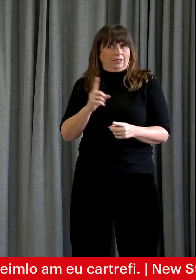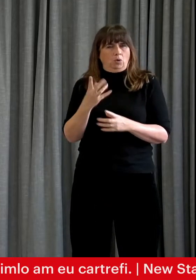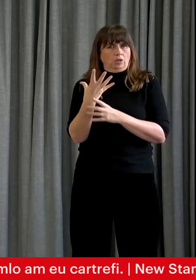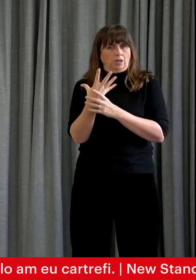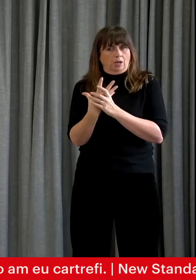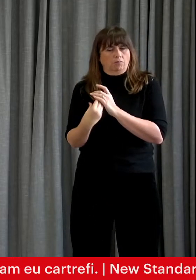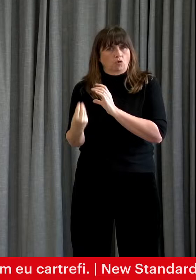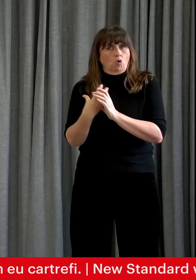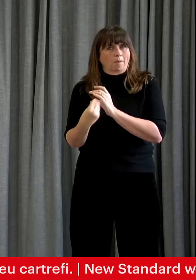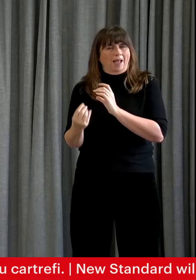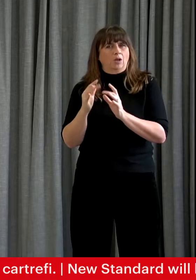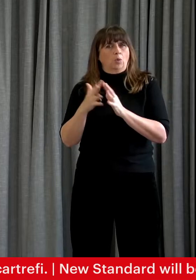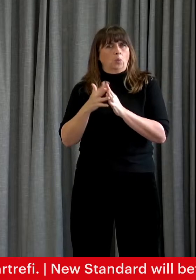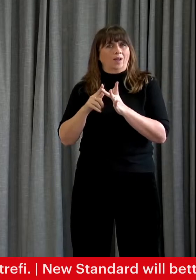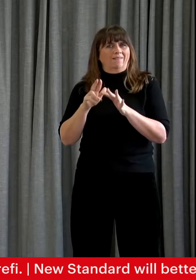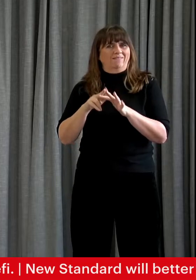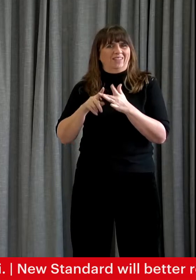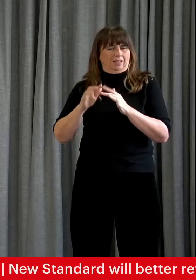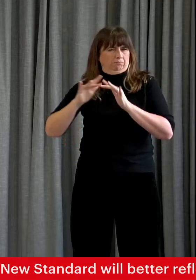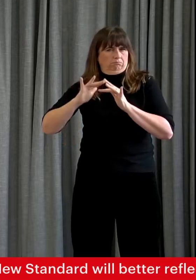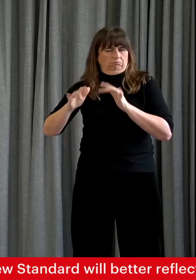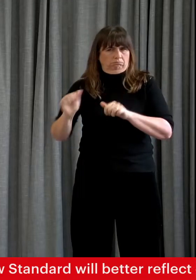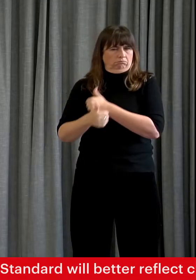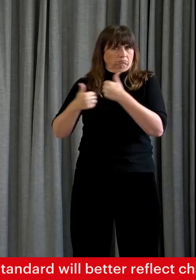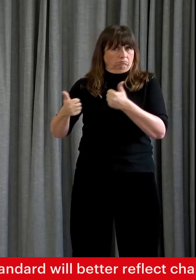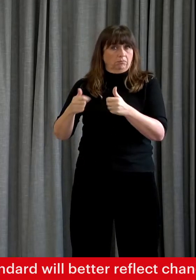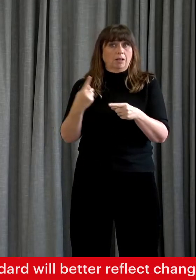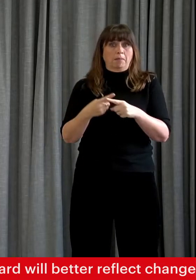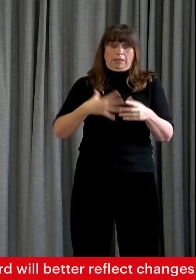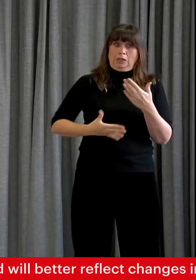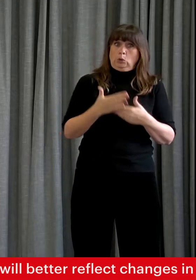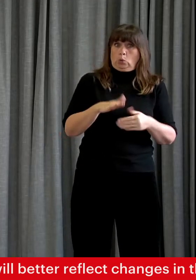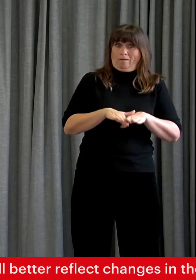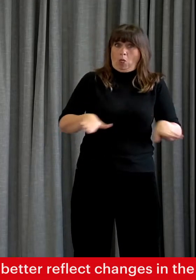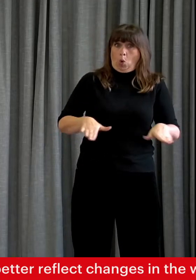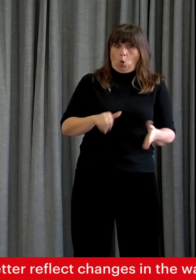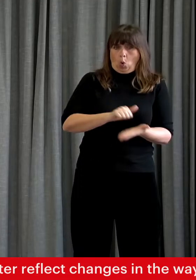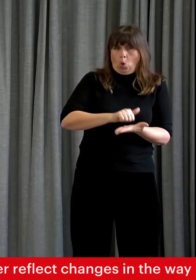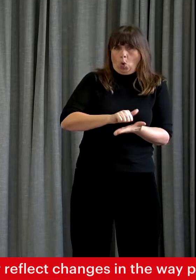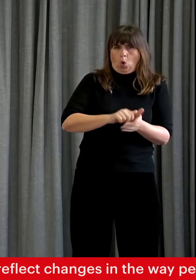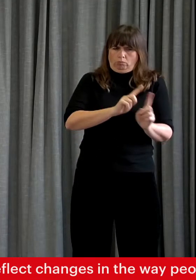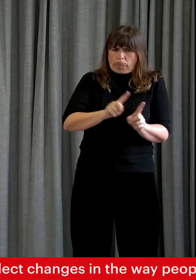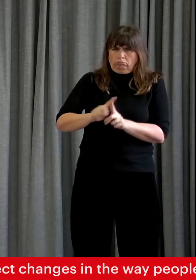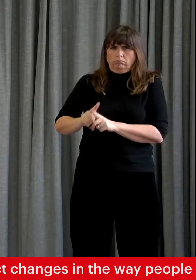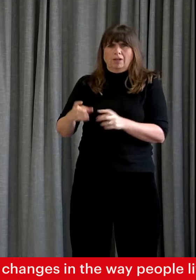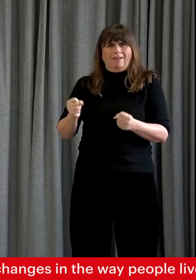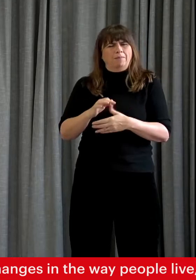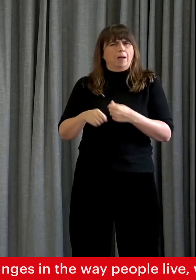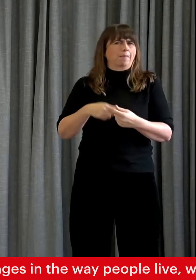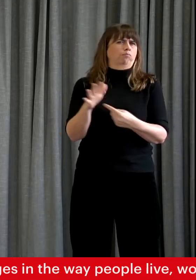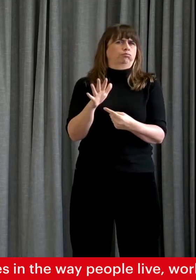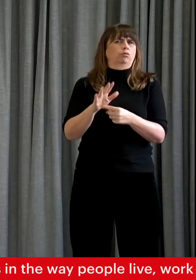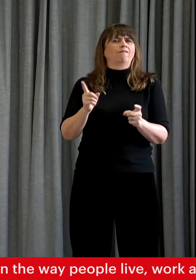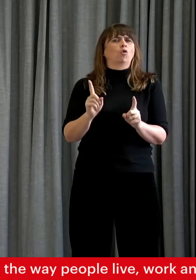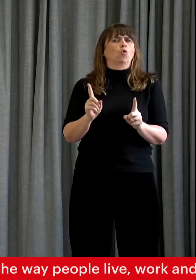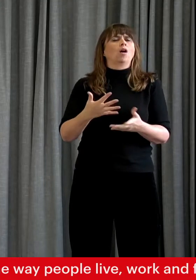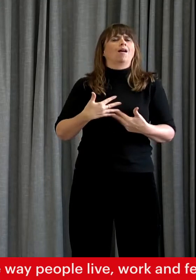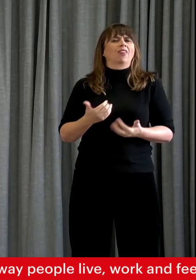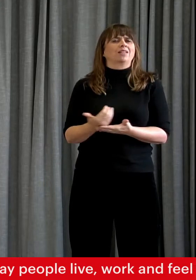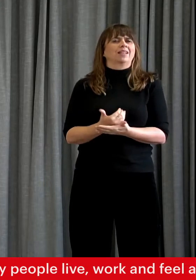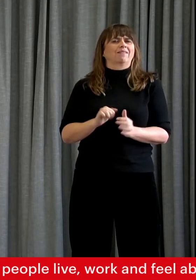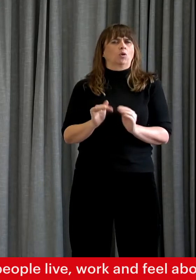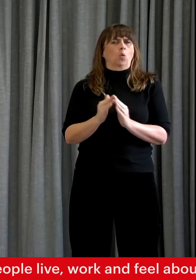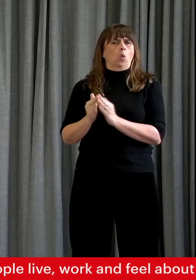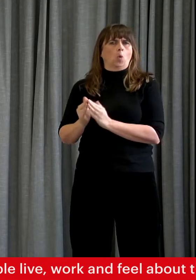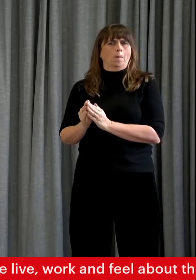provision, building safety and the ability to live safely and securely in homes have become even more paramount. Appreciation of our homes is